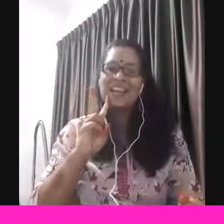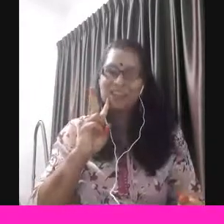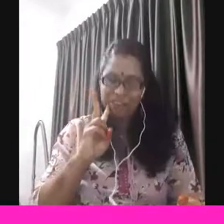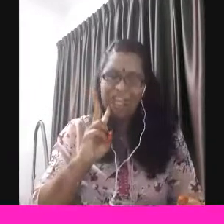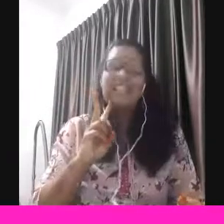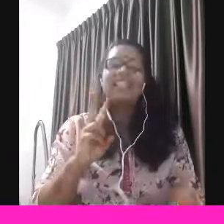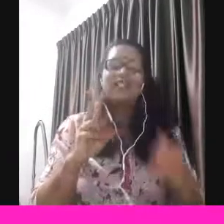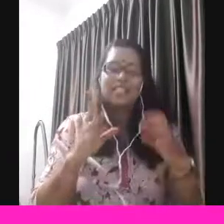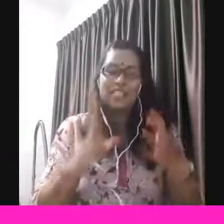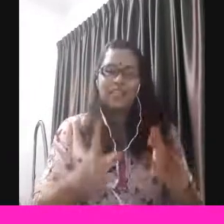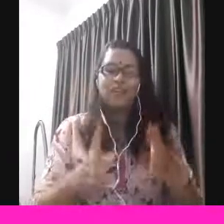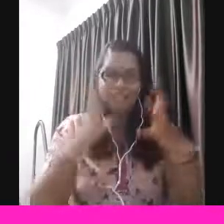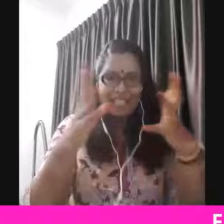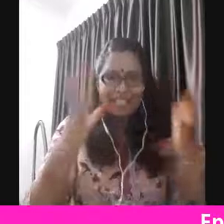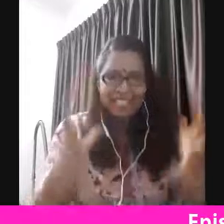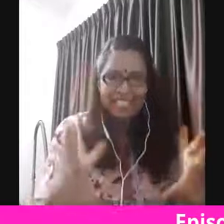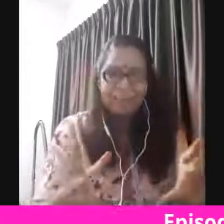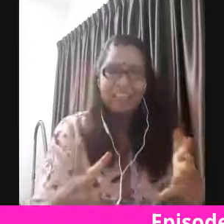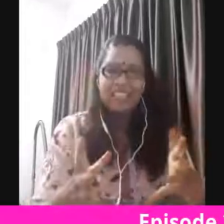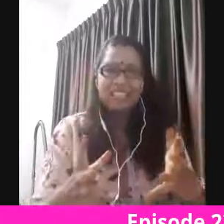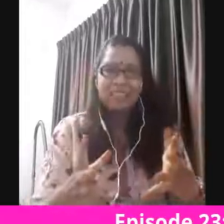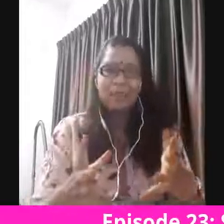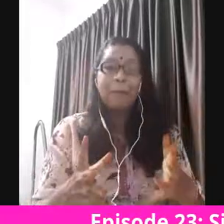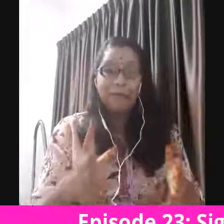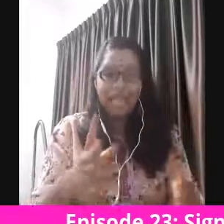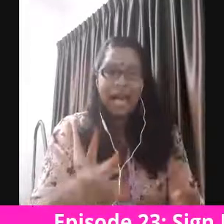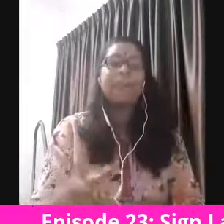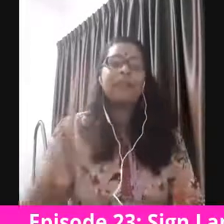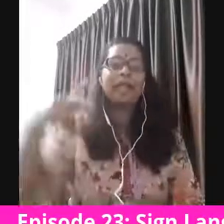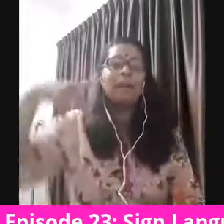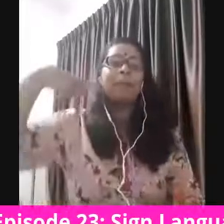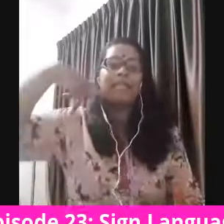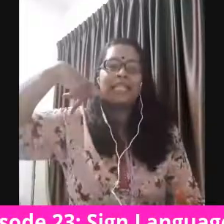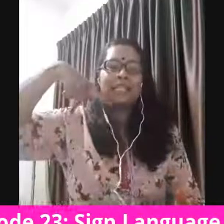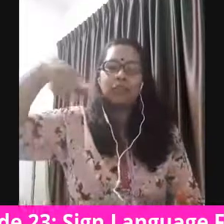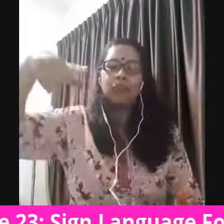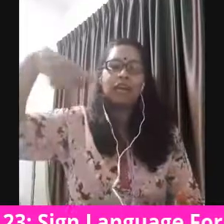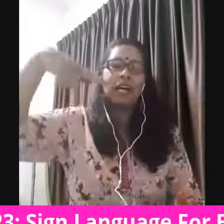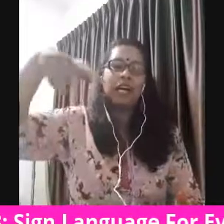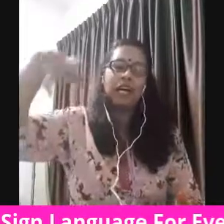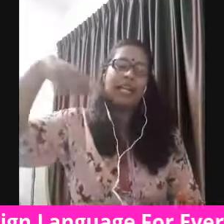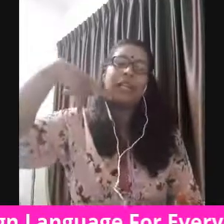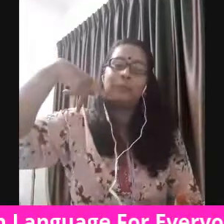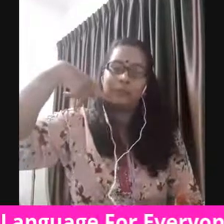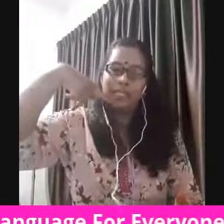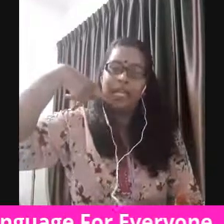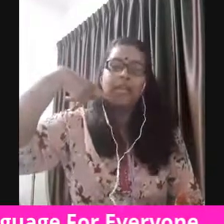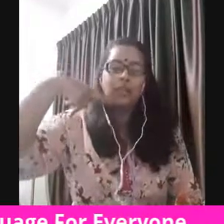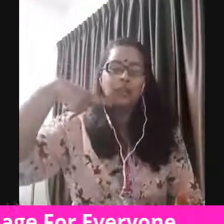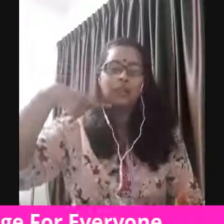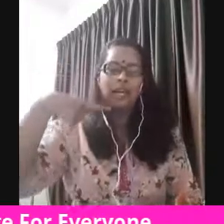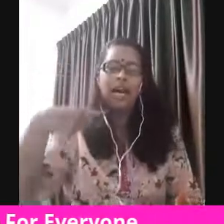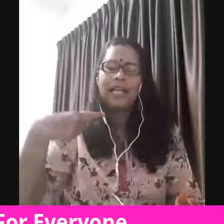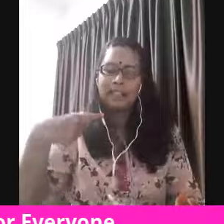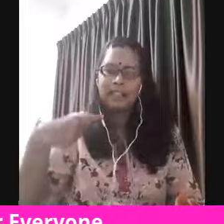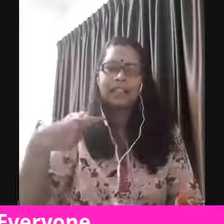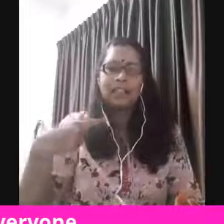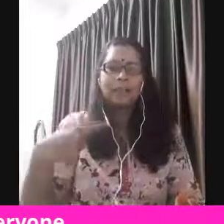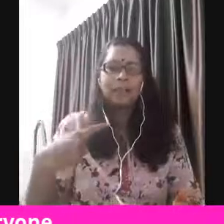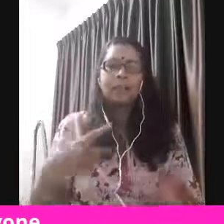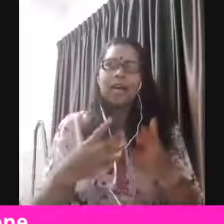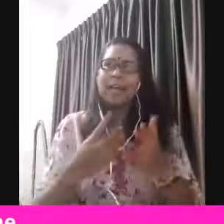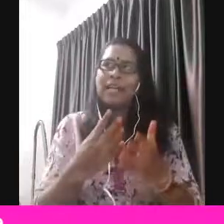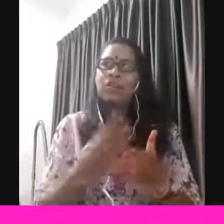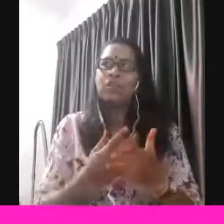Ah. Yeah. They will How about see your Priya? figure. Priya P, letter P. So, but I